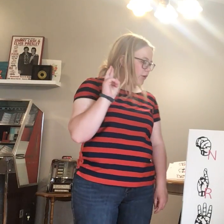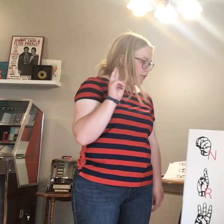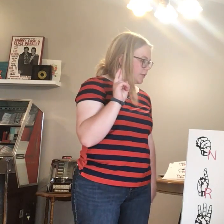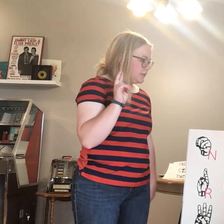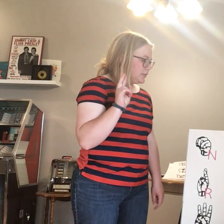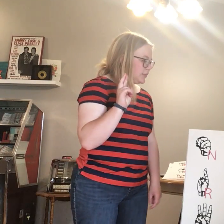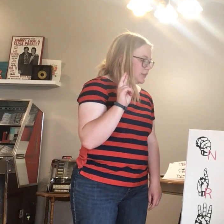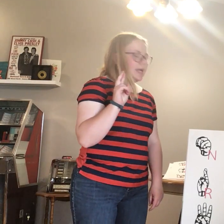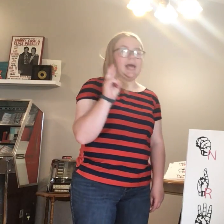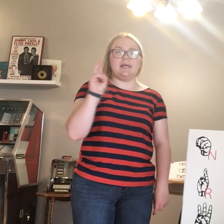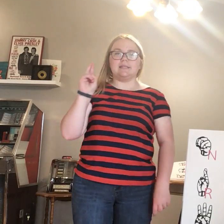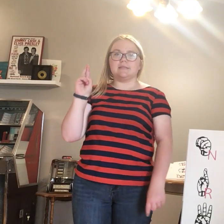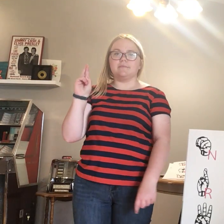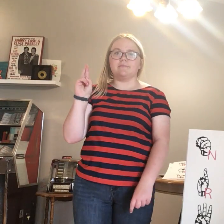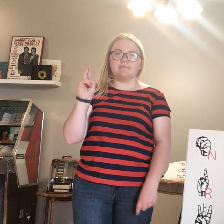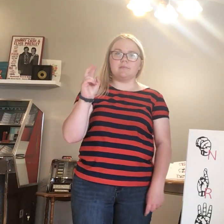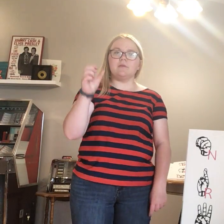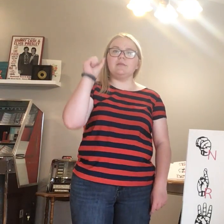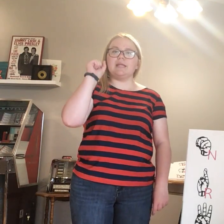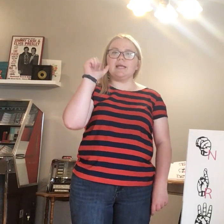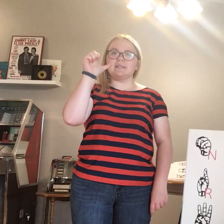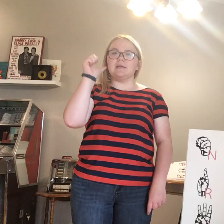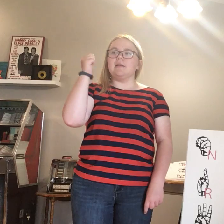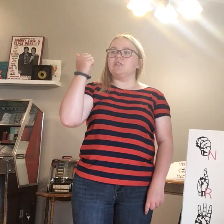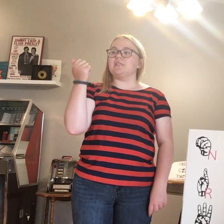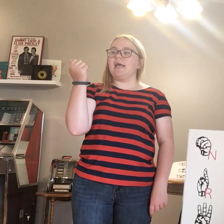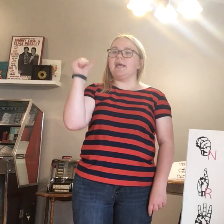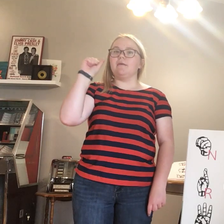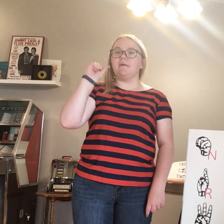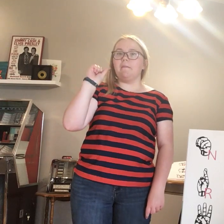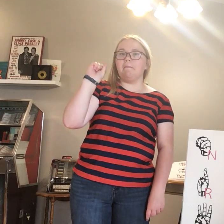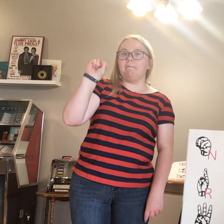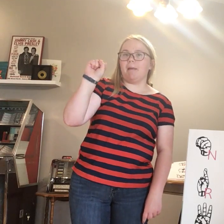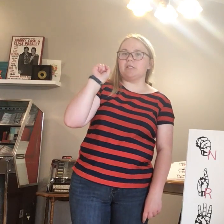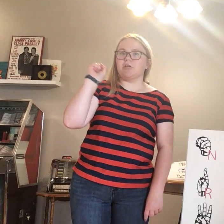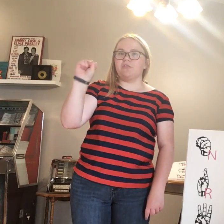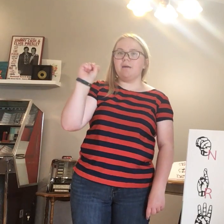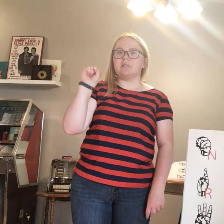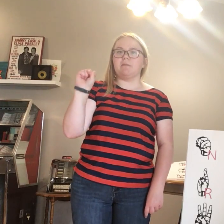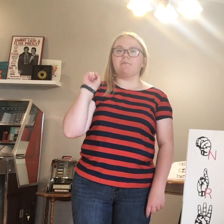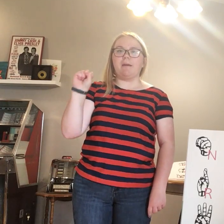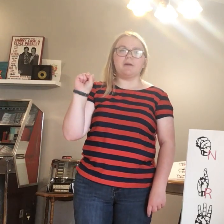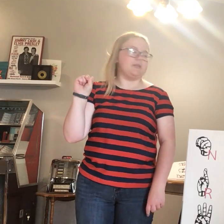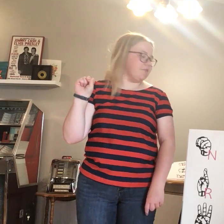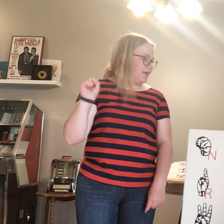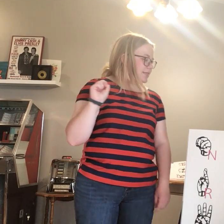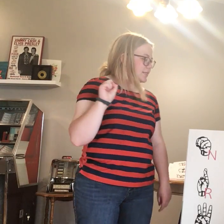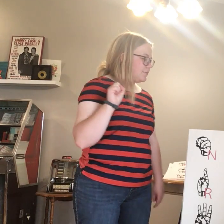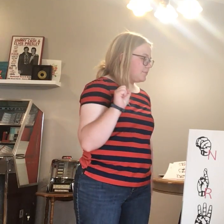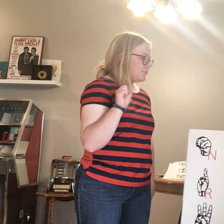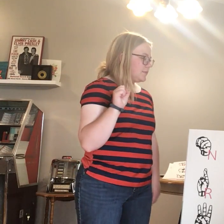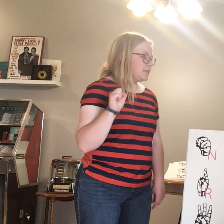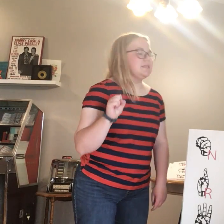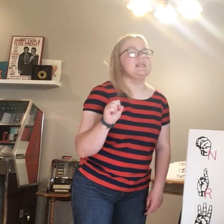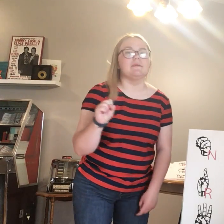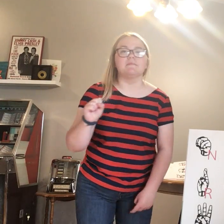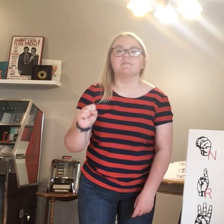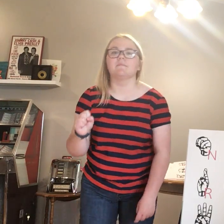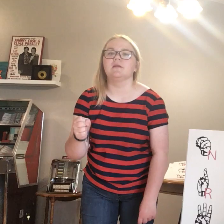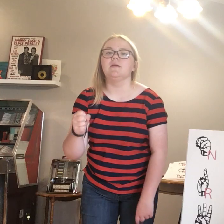R. S. We did S. Just A. Back to your thumb is going to be wrapping around your fist. T.